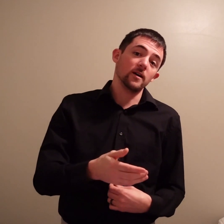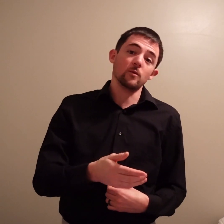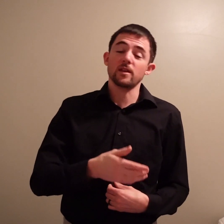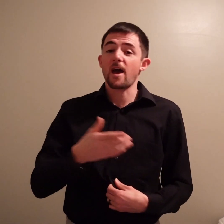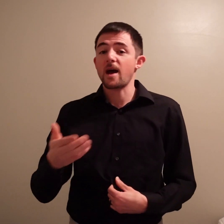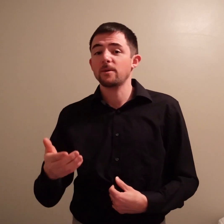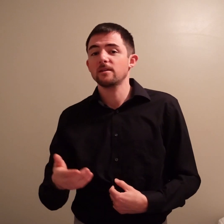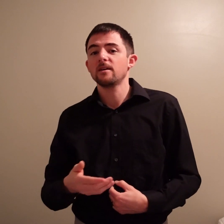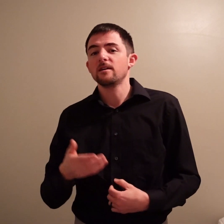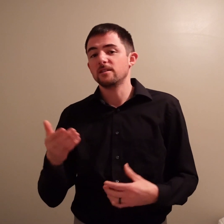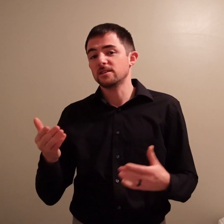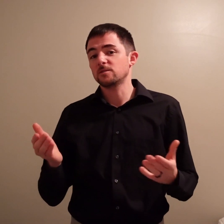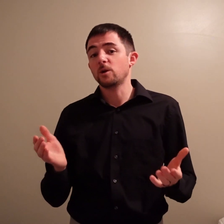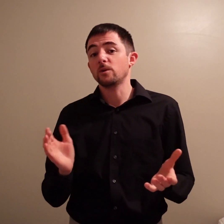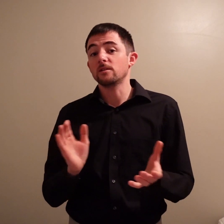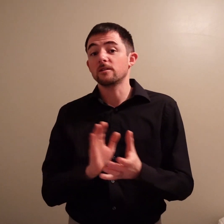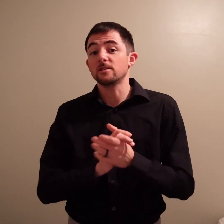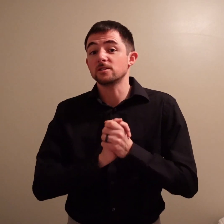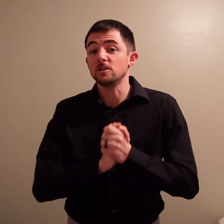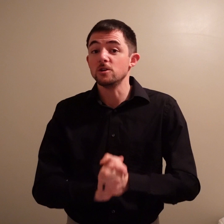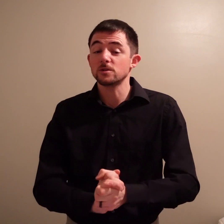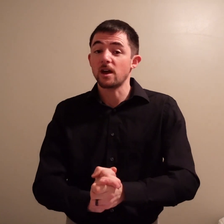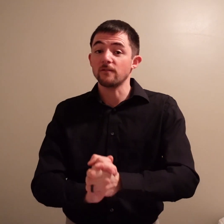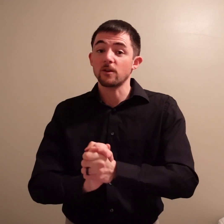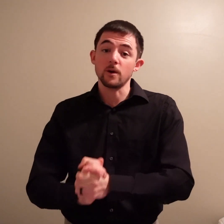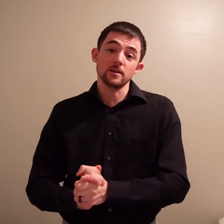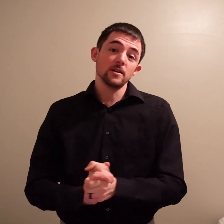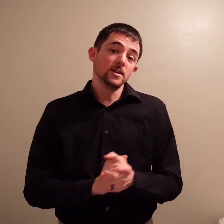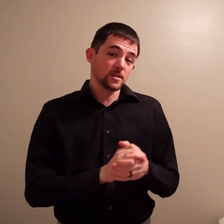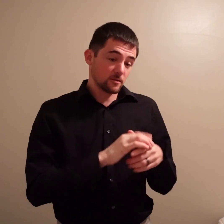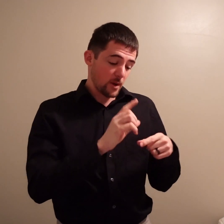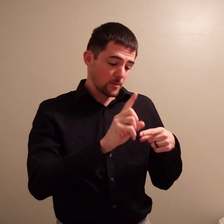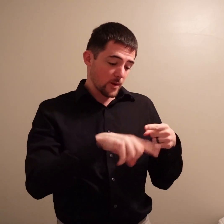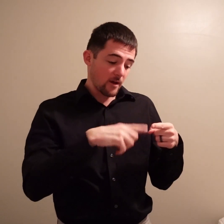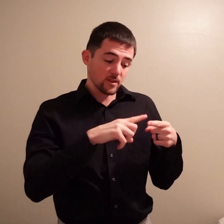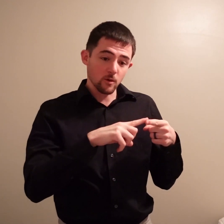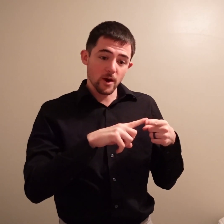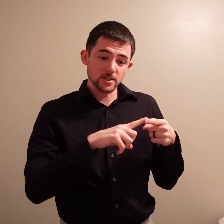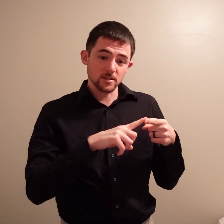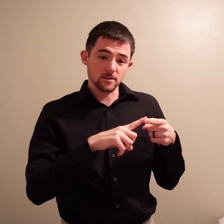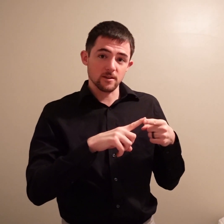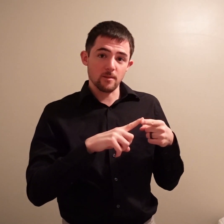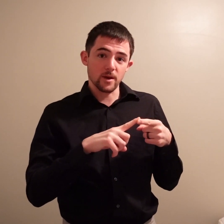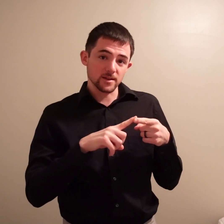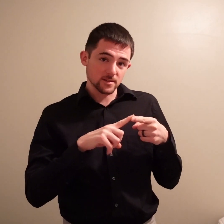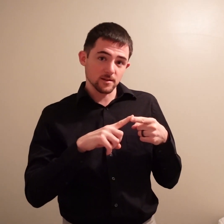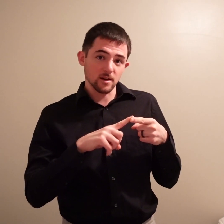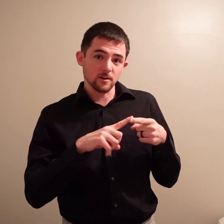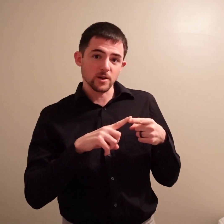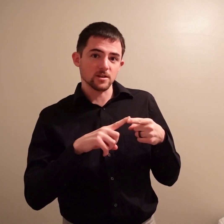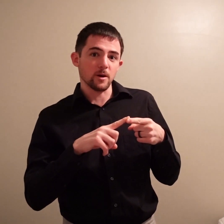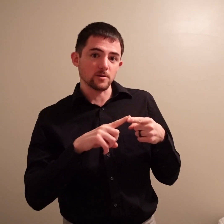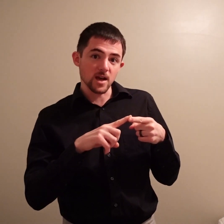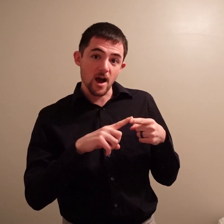with happen, this is when we learn this new sign for what. So remember, we have the question that begs a question about